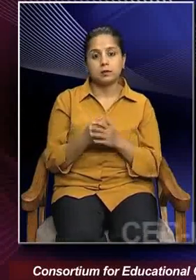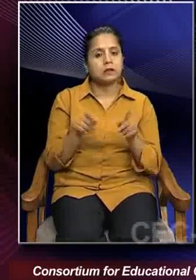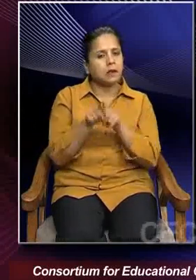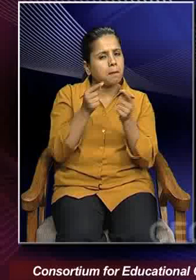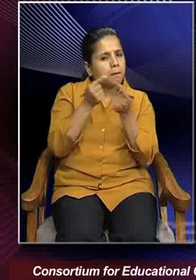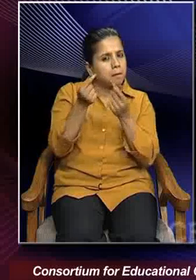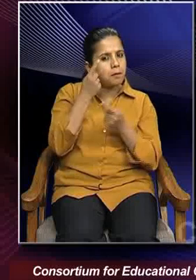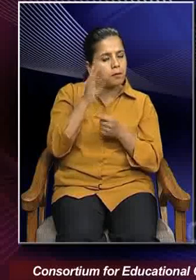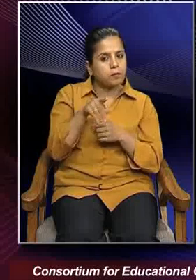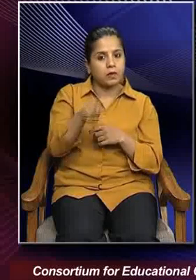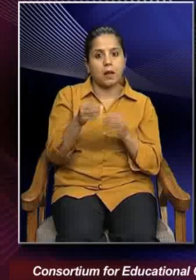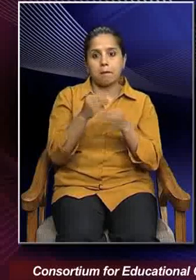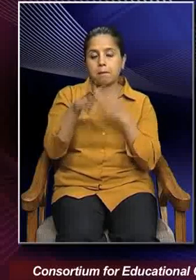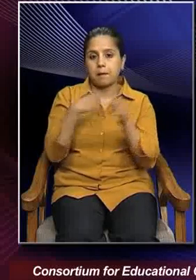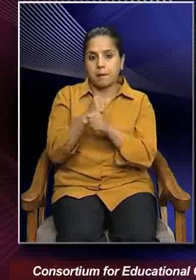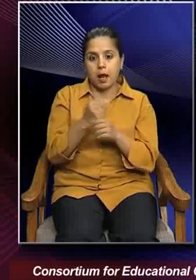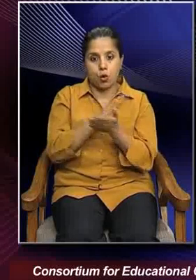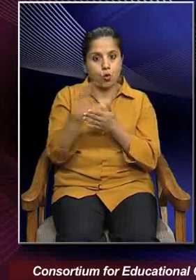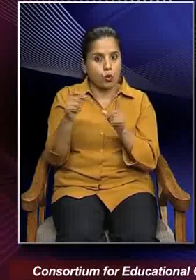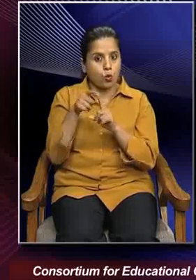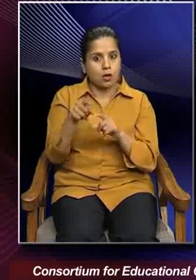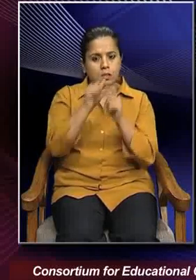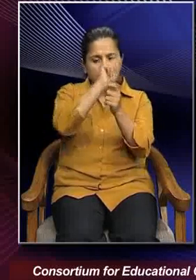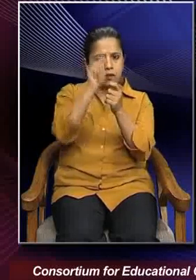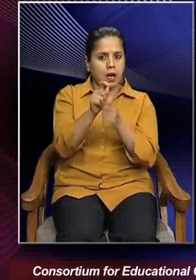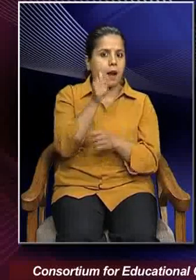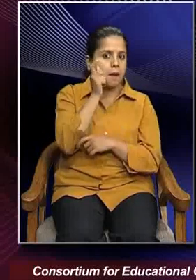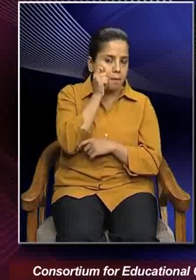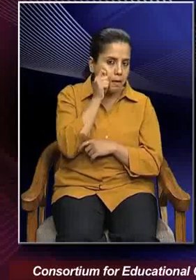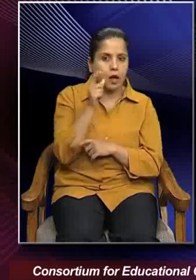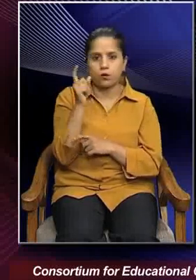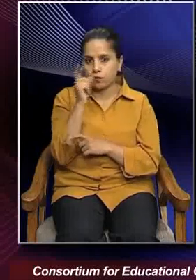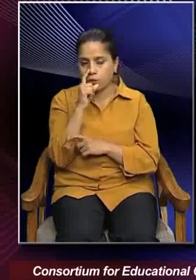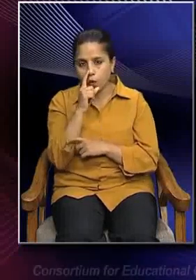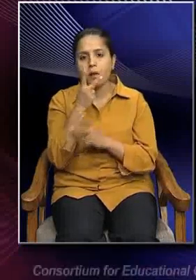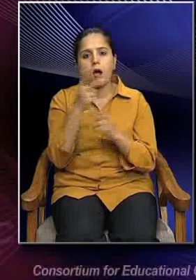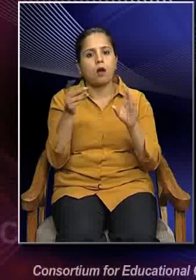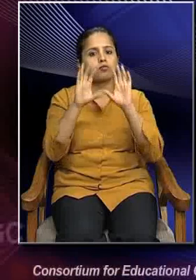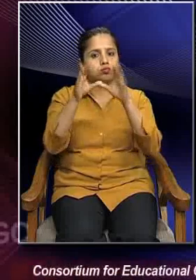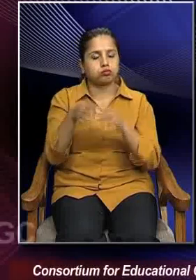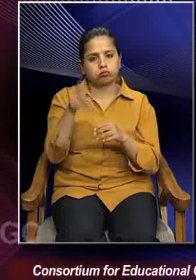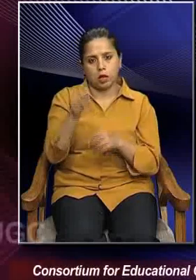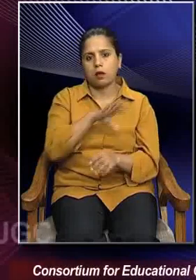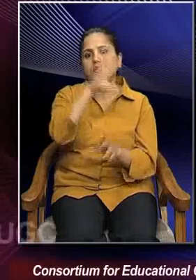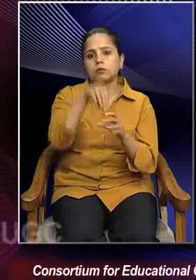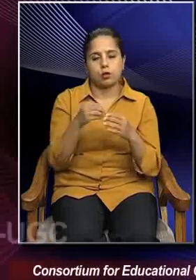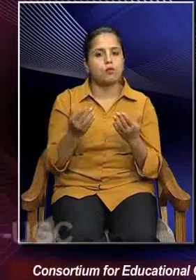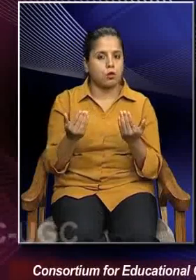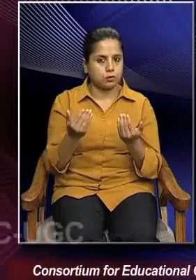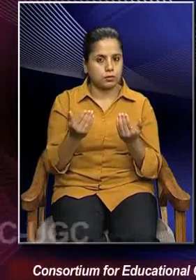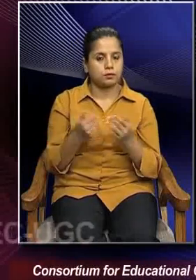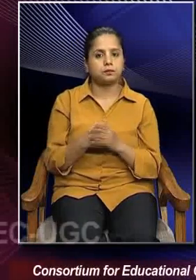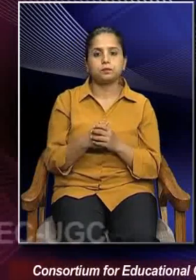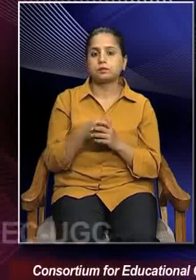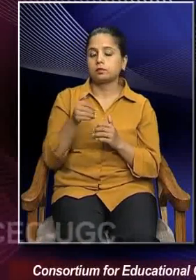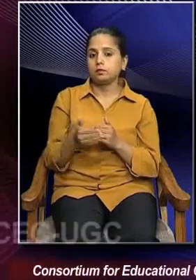Similarly, under beinghood, specific category like men, women and others can be included.